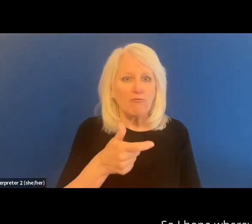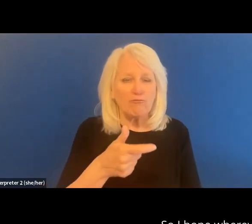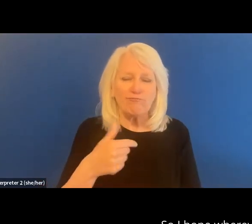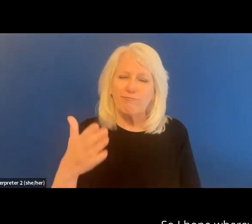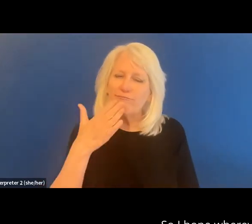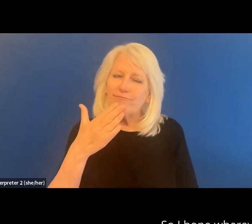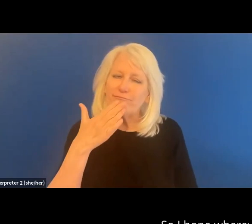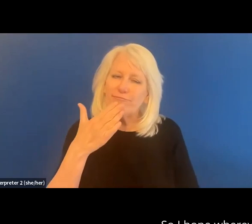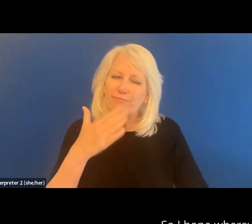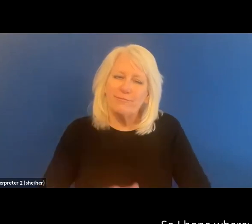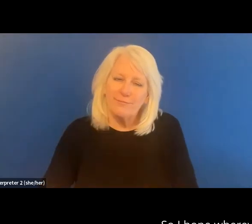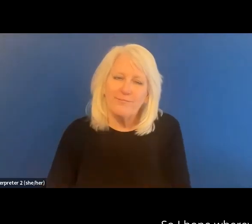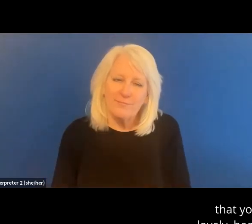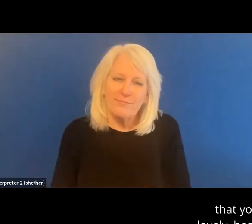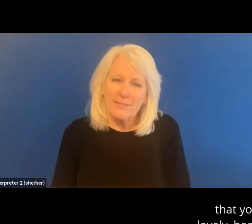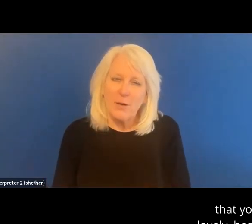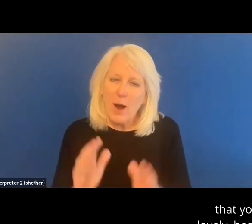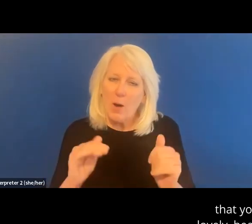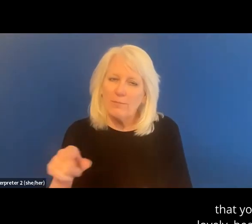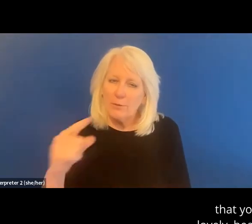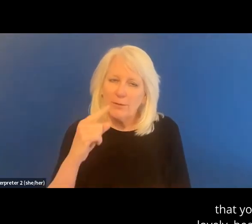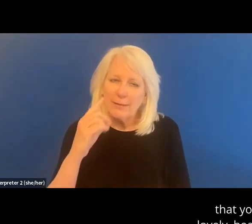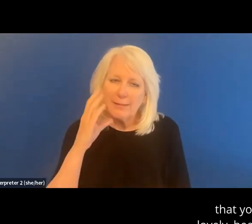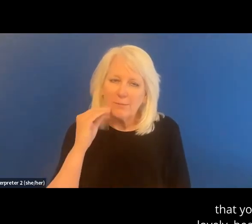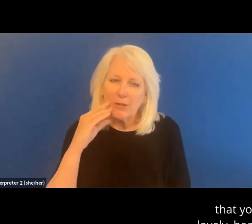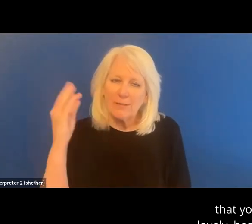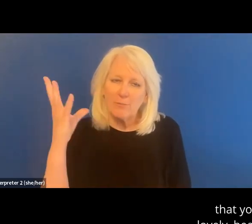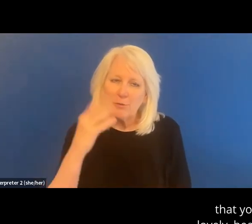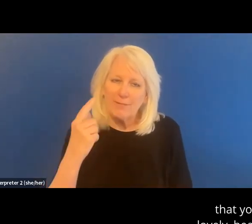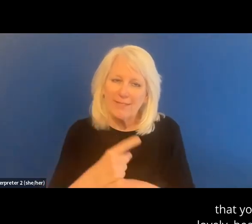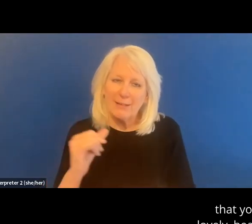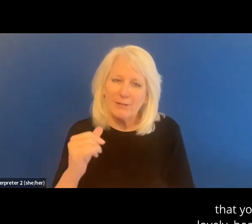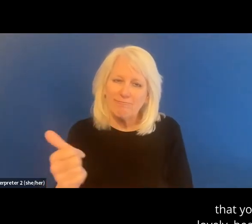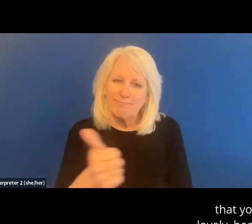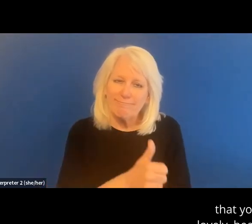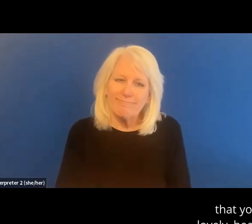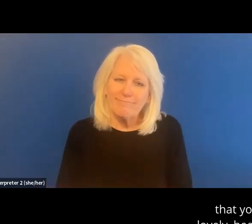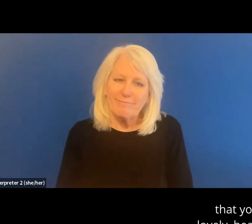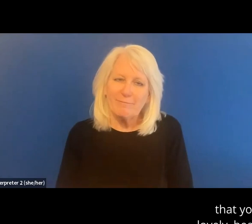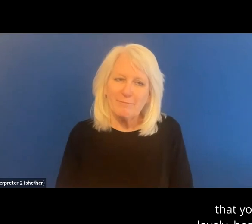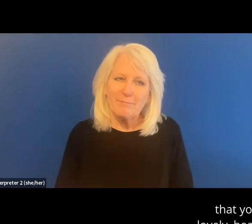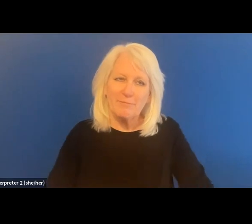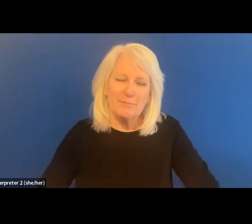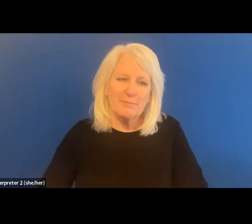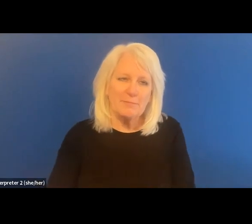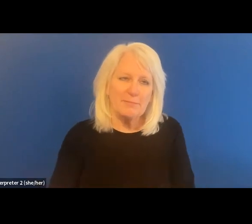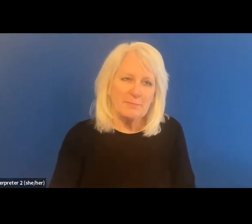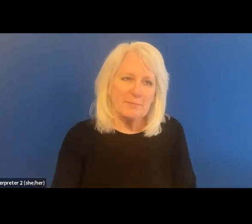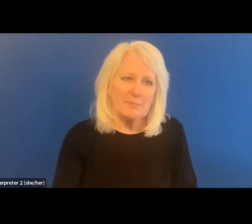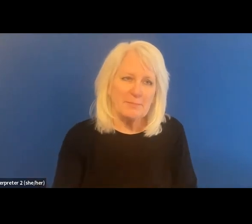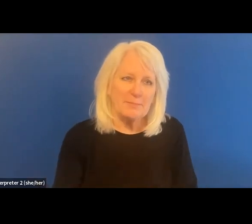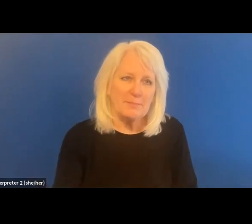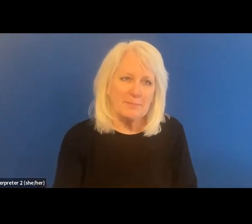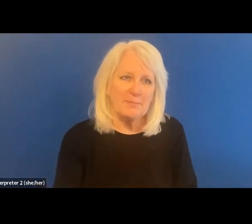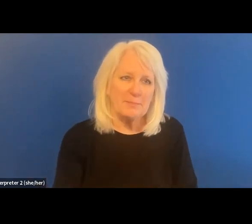So I hope wherever you are in the world that you're having a lovely, beautiful, sunny